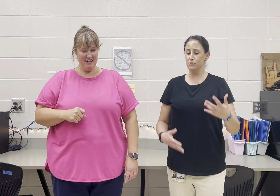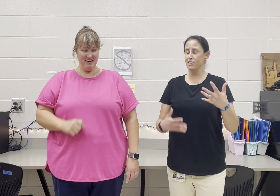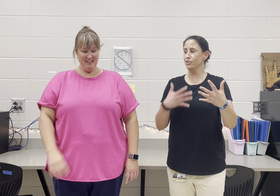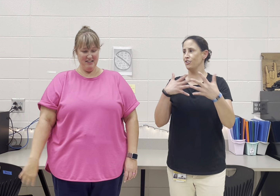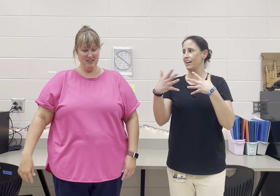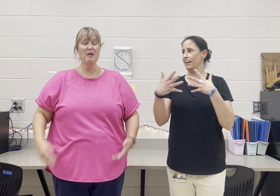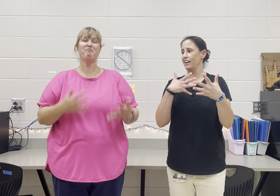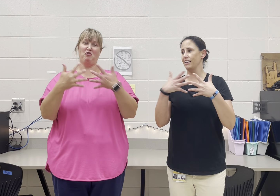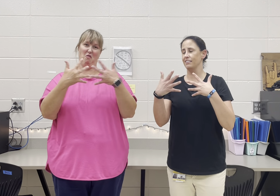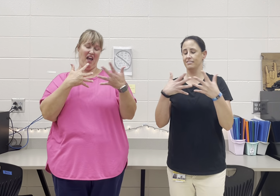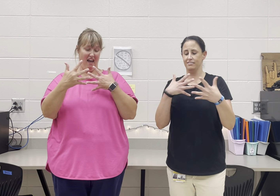one, gray.